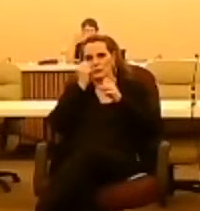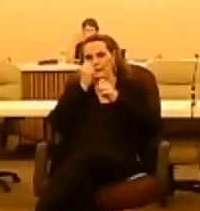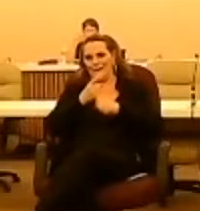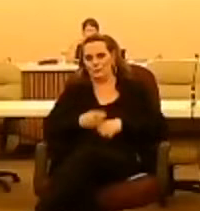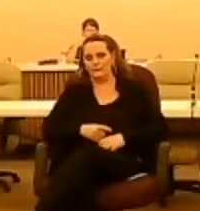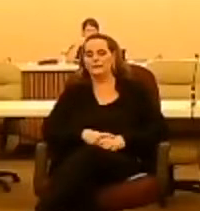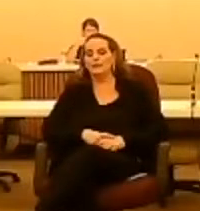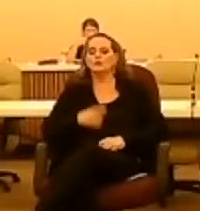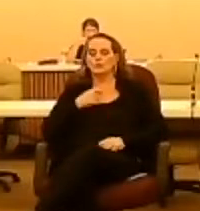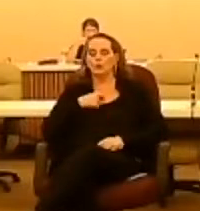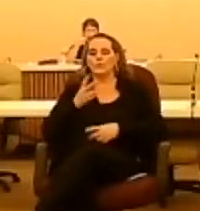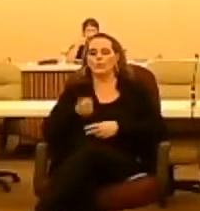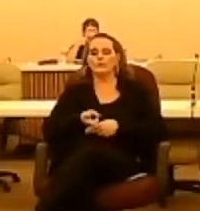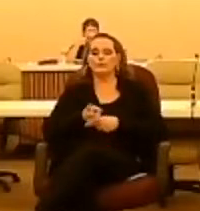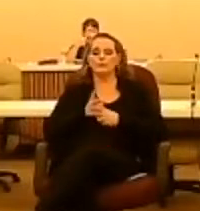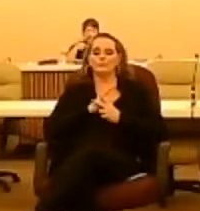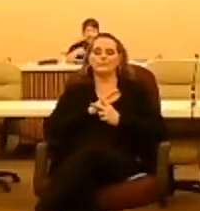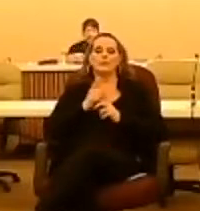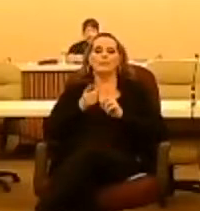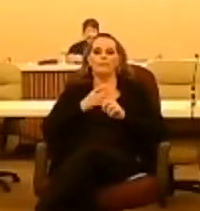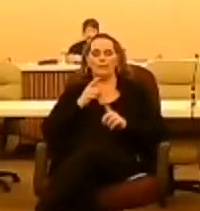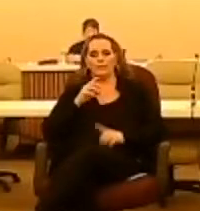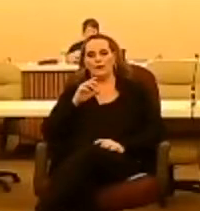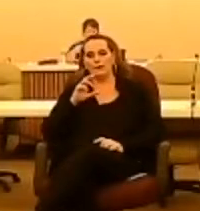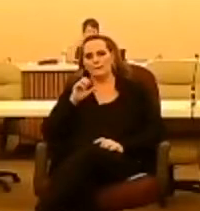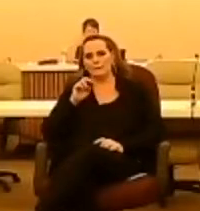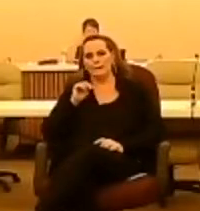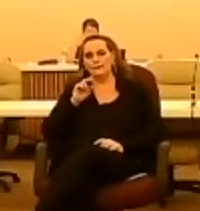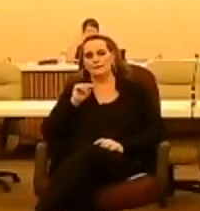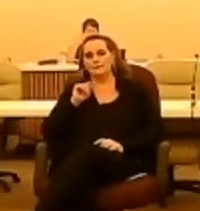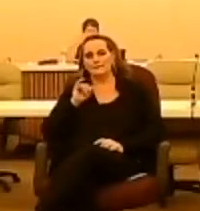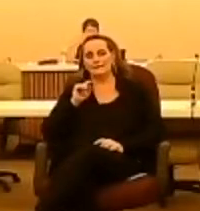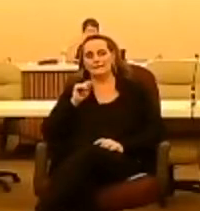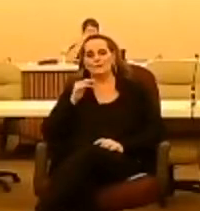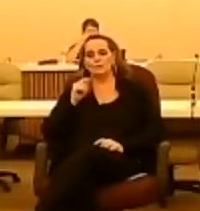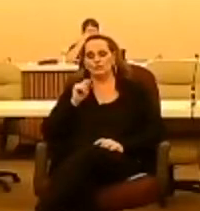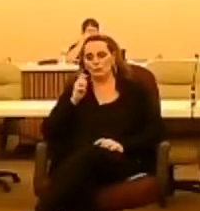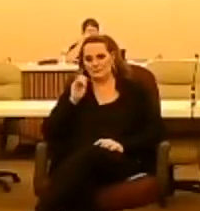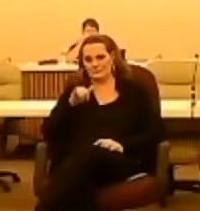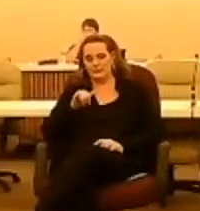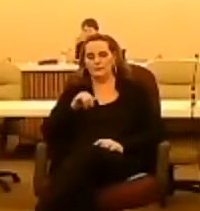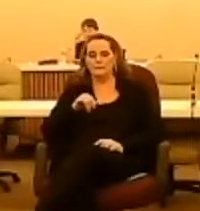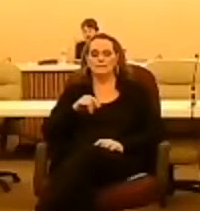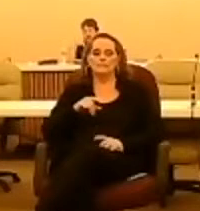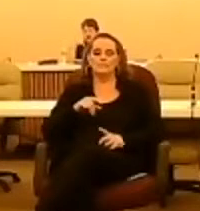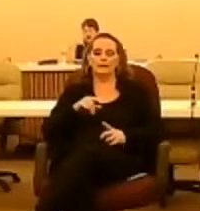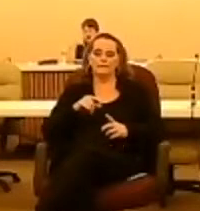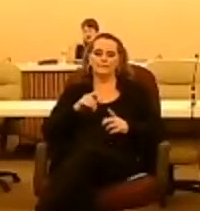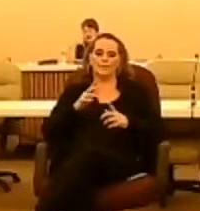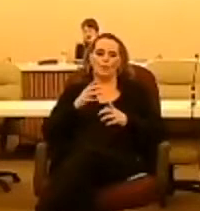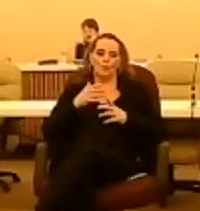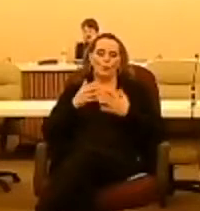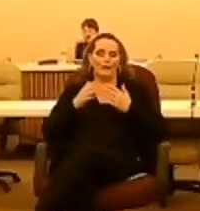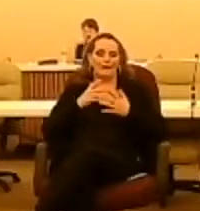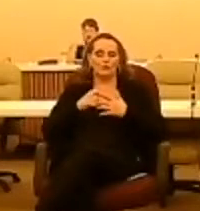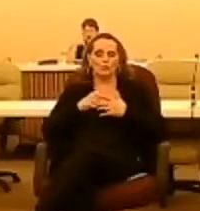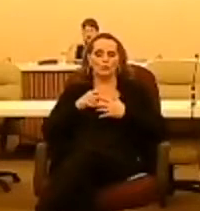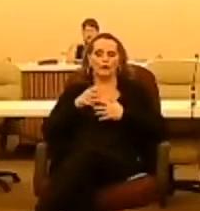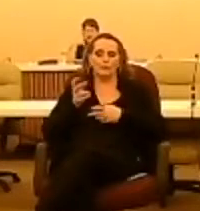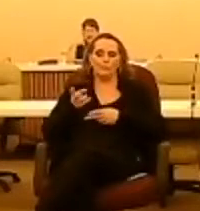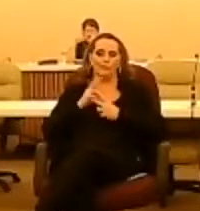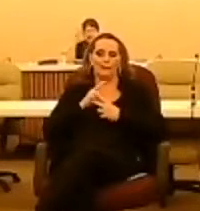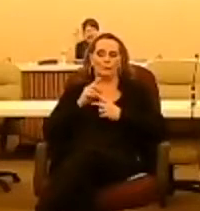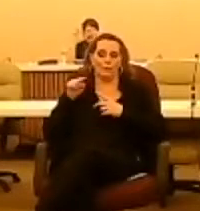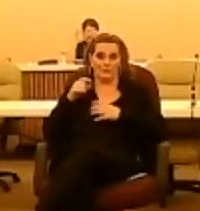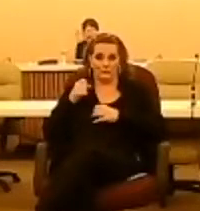that contingency. And as I said, when we do the budget next year, whatever we dipped into the contingency this